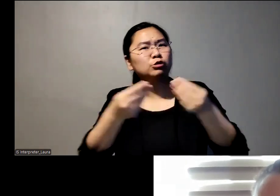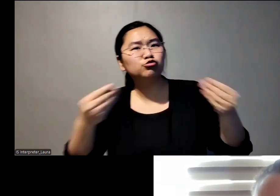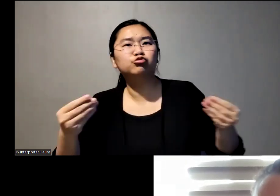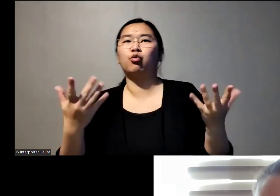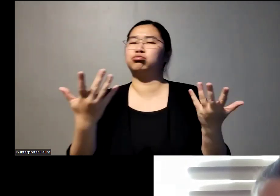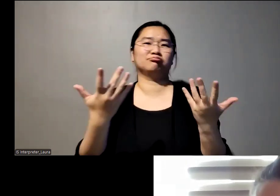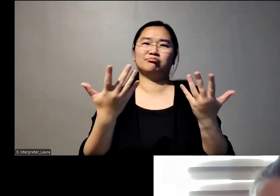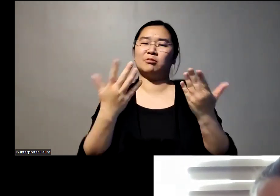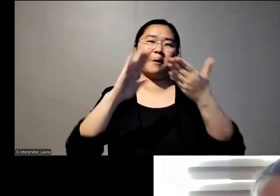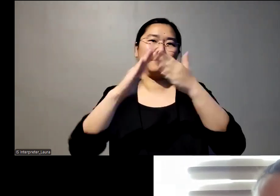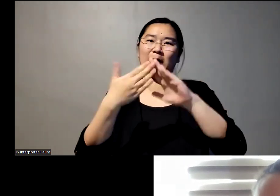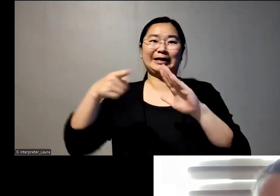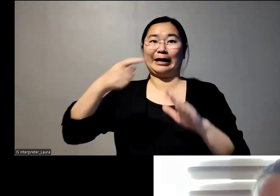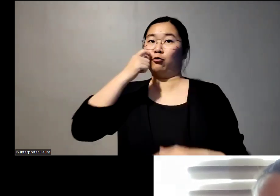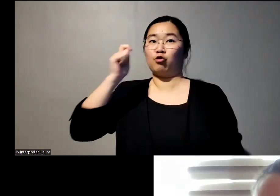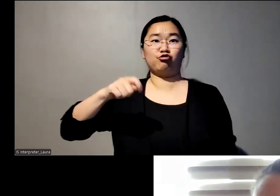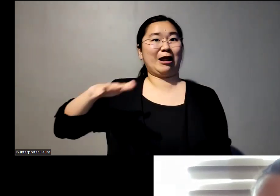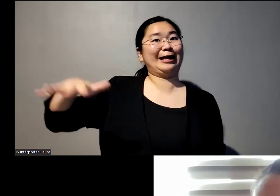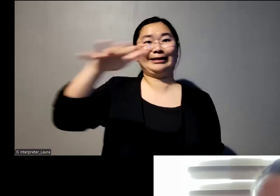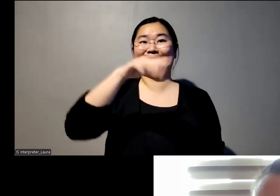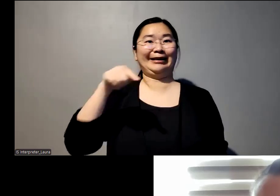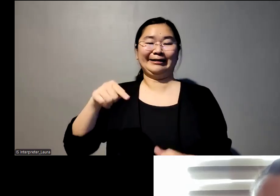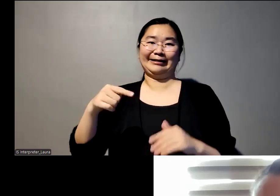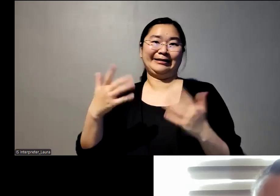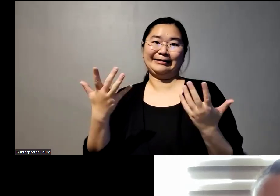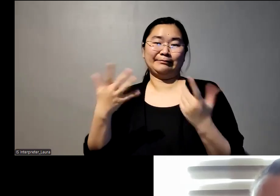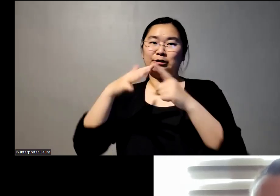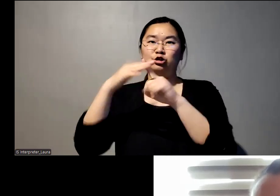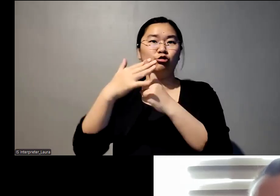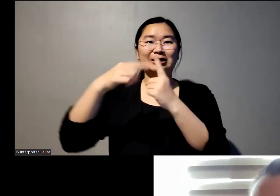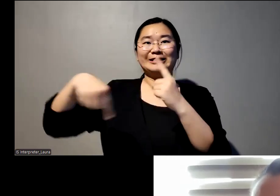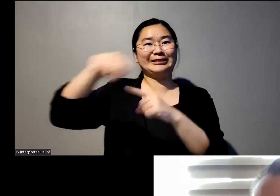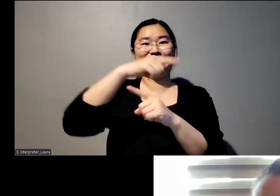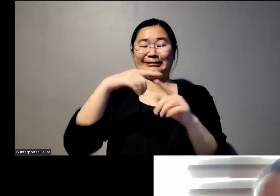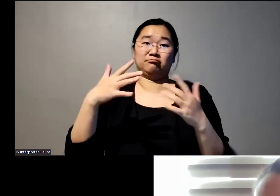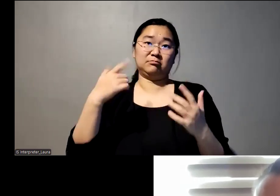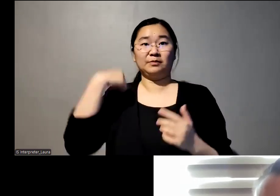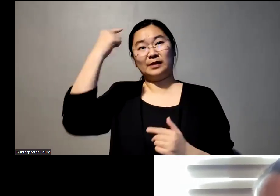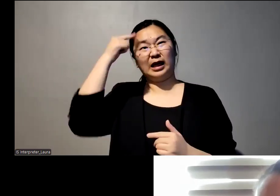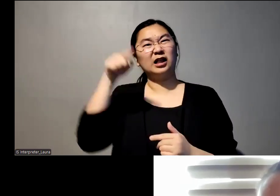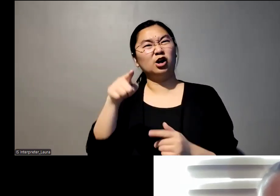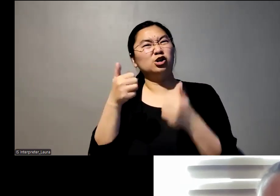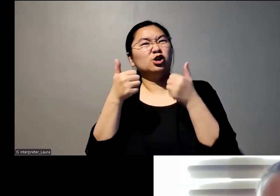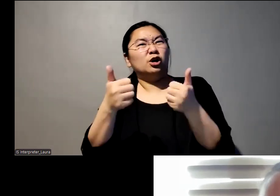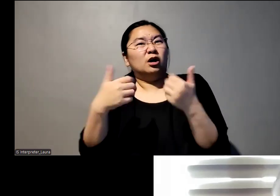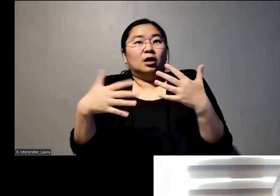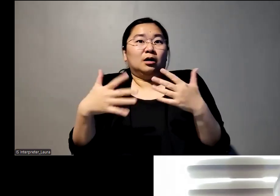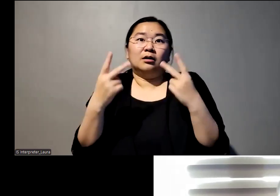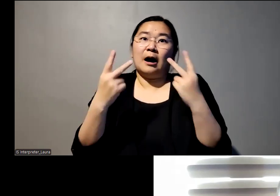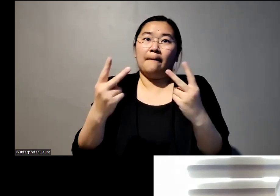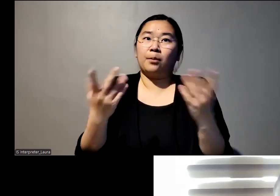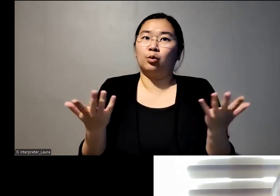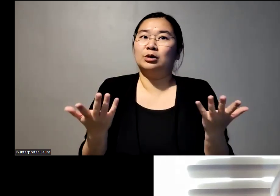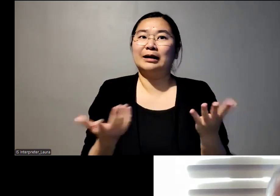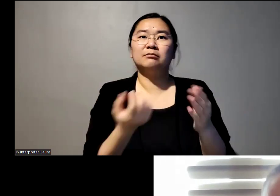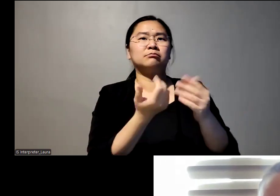priority would be sensitizing international donors, because there were international donors supporting these community services on the ground, but these